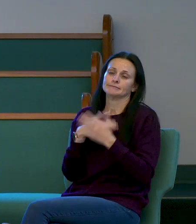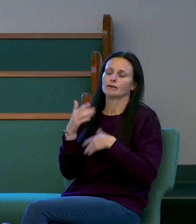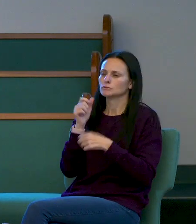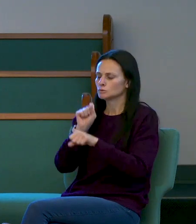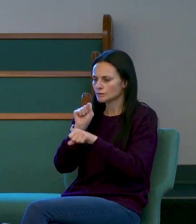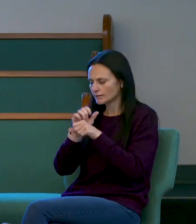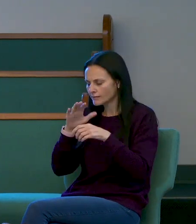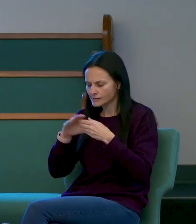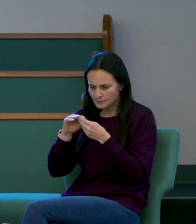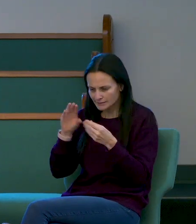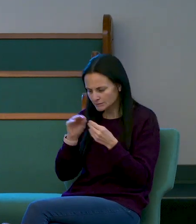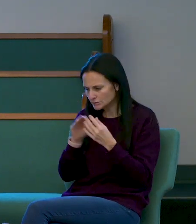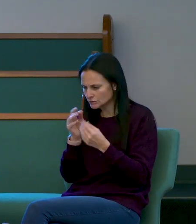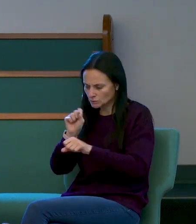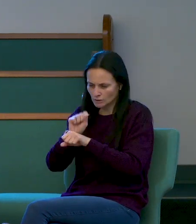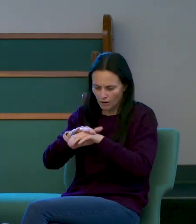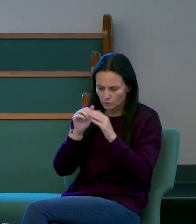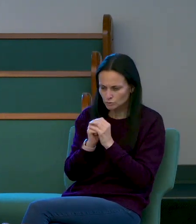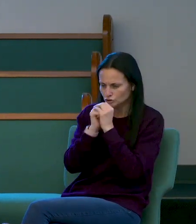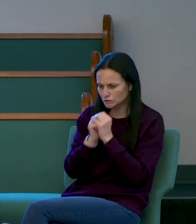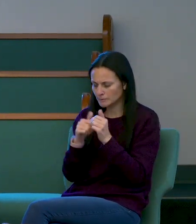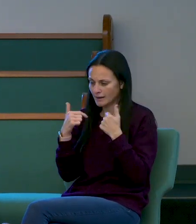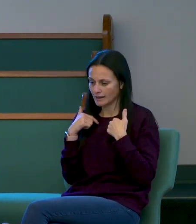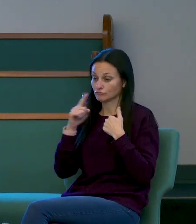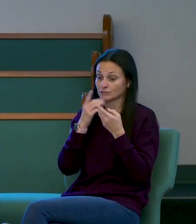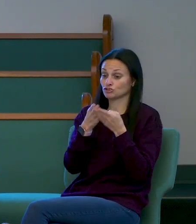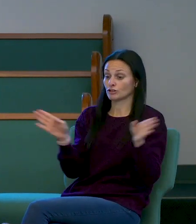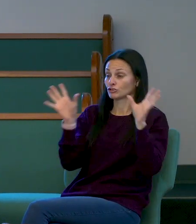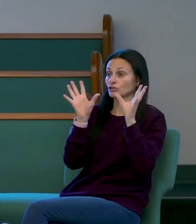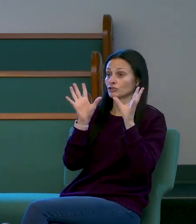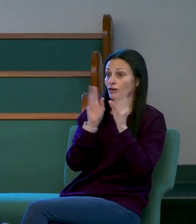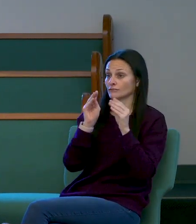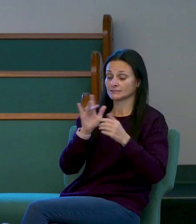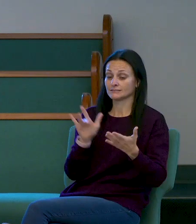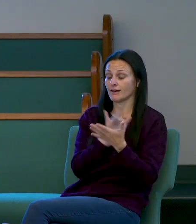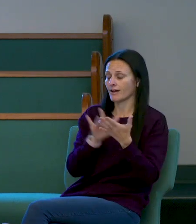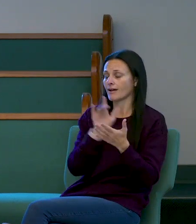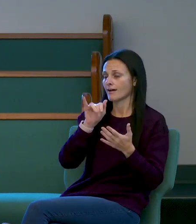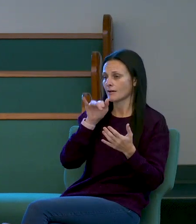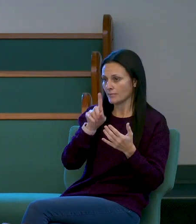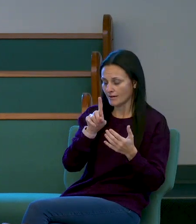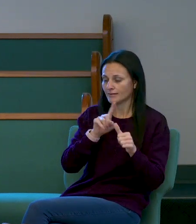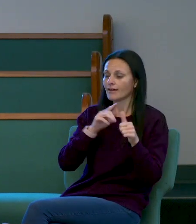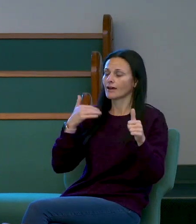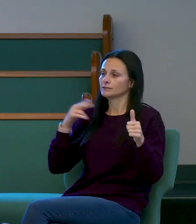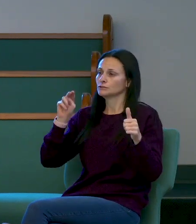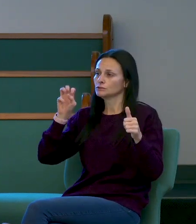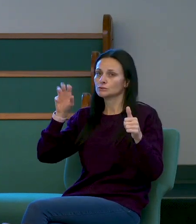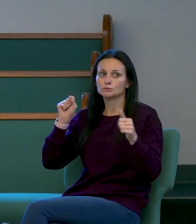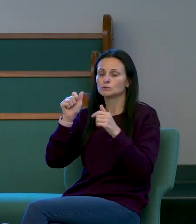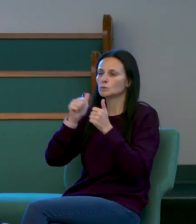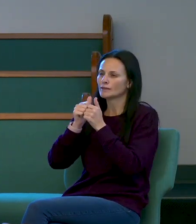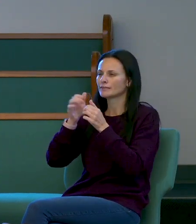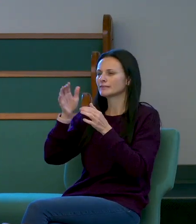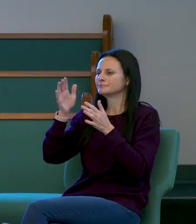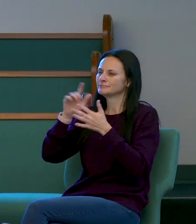working on the message, working on worship. I had General Conference on my iPad, and I had the news with some trials and